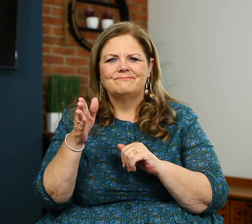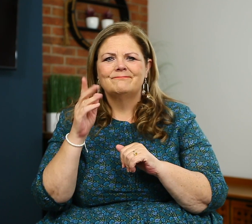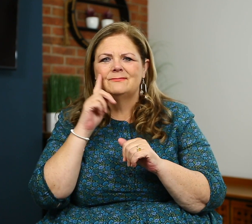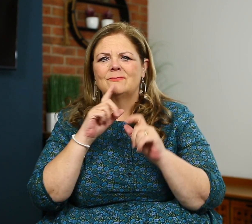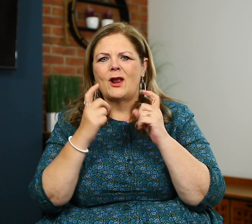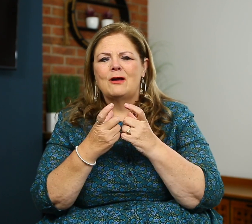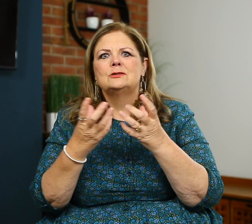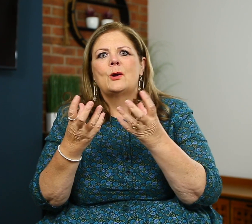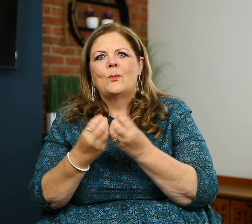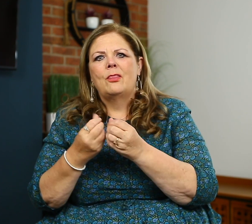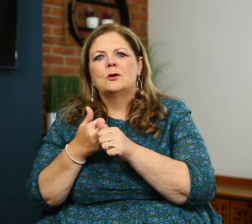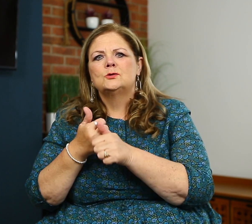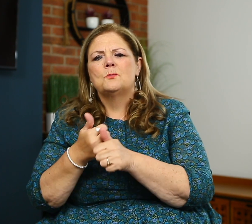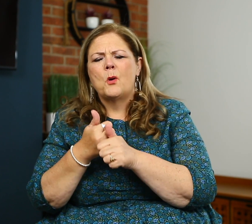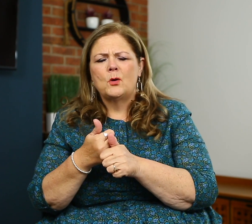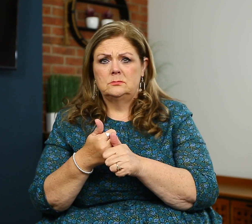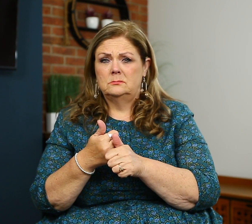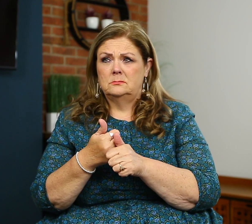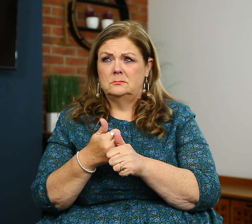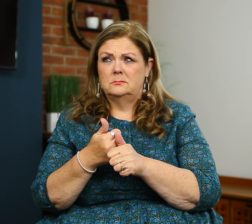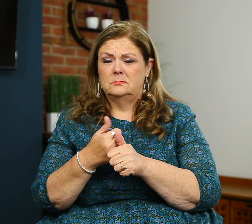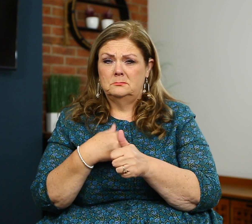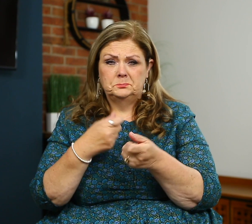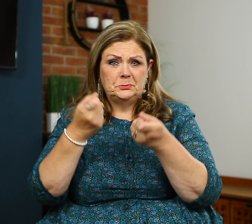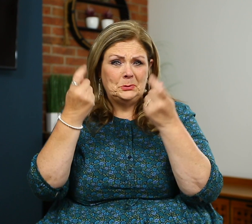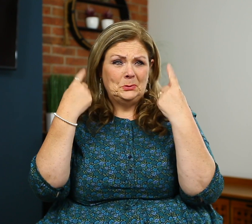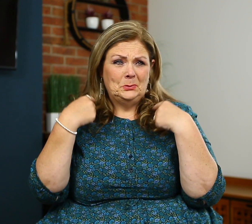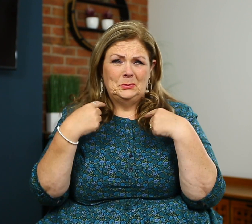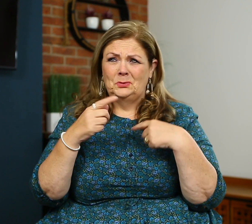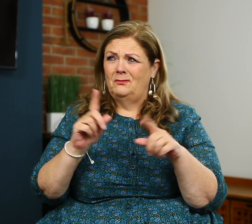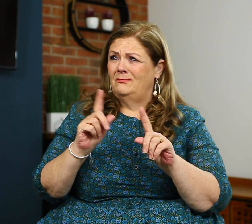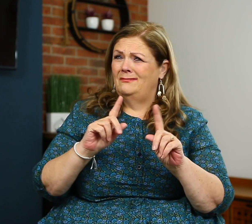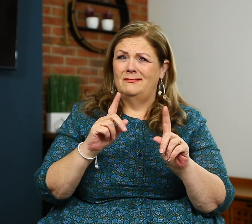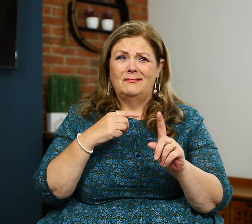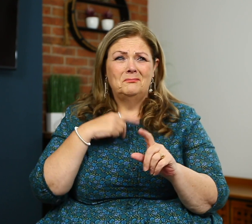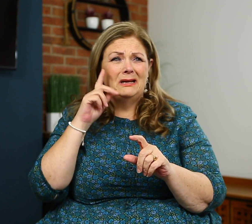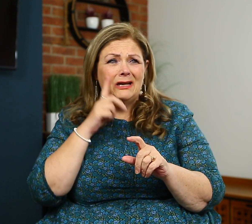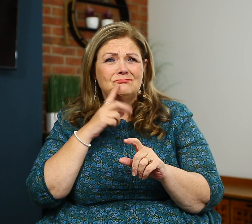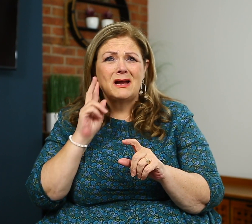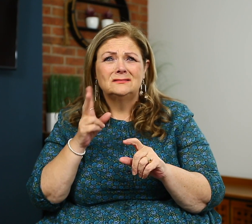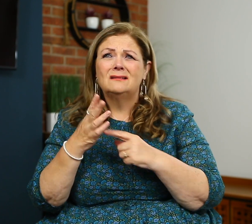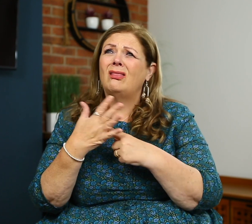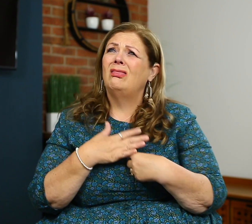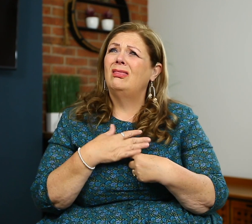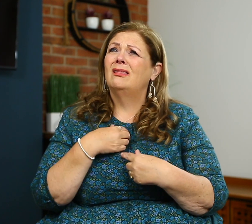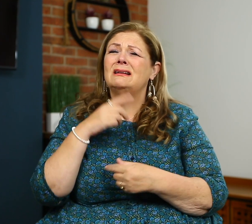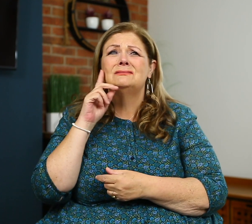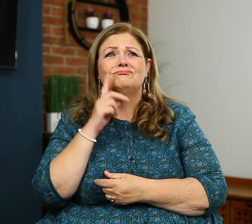this was because of my level of English and I was better to go to the Hearing College with support. I just felt